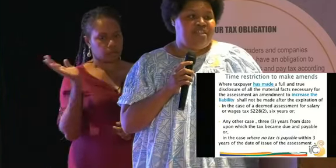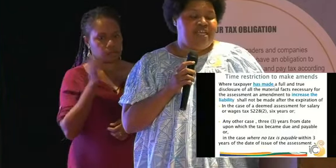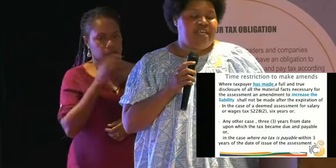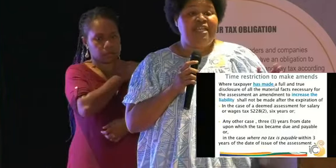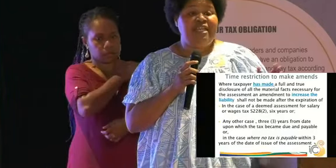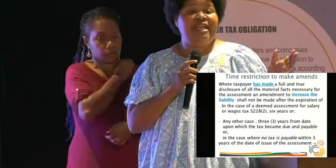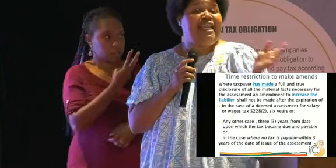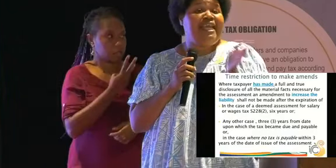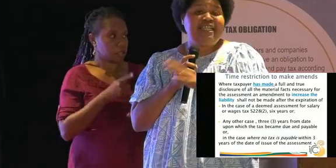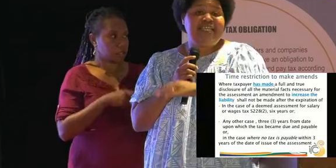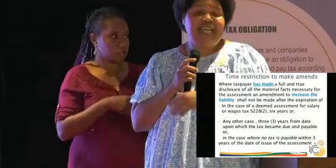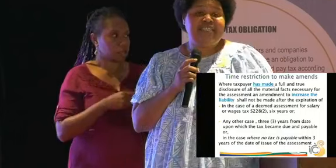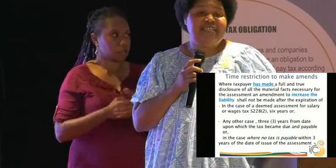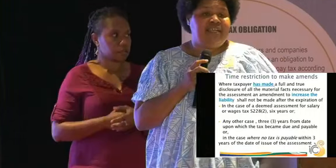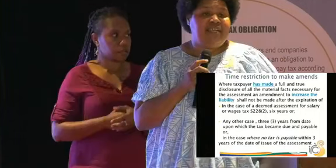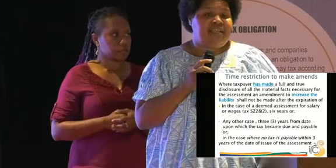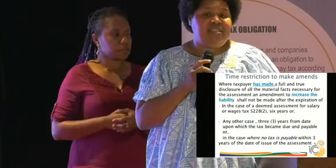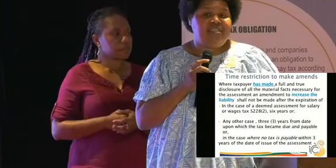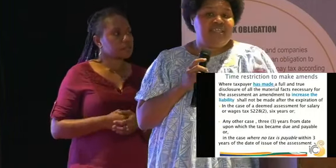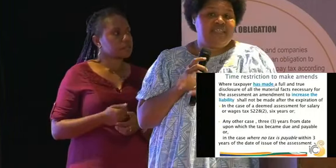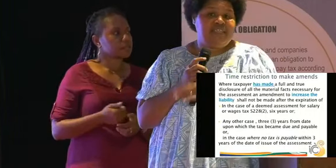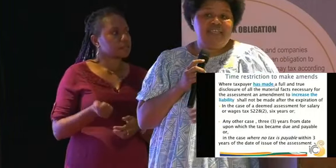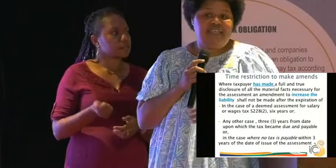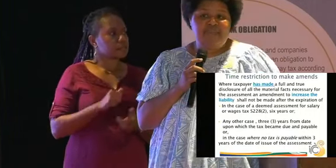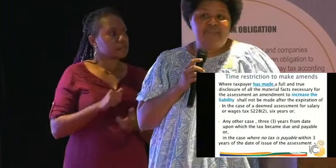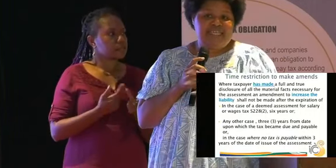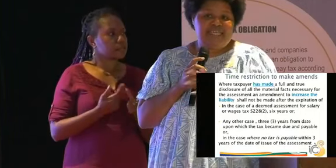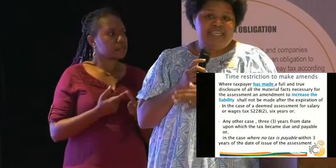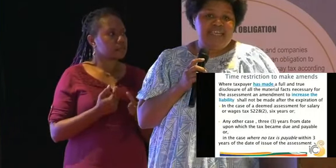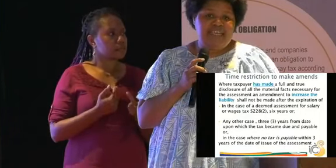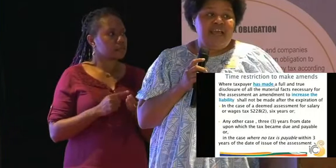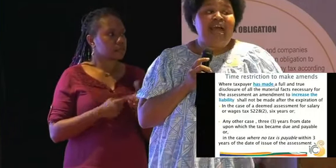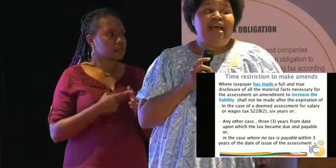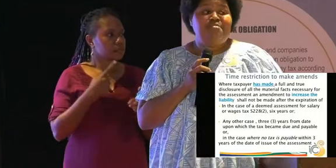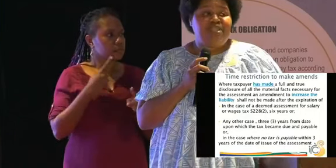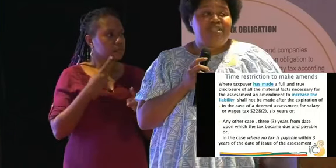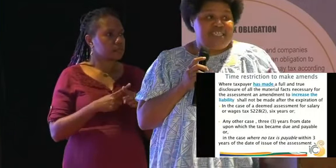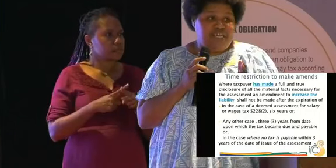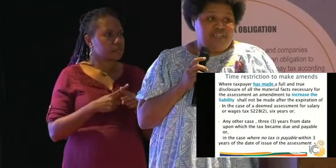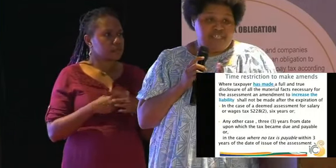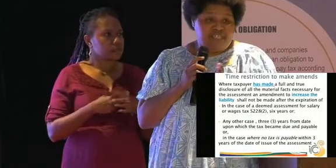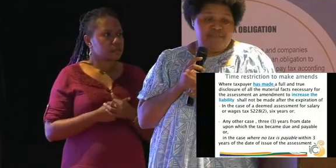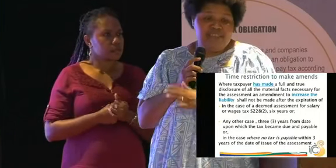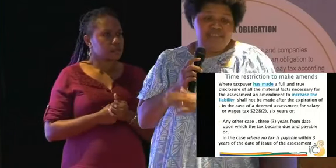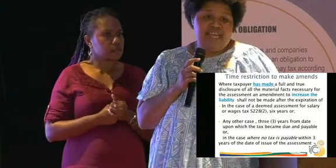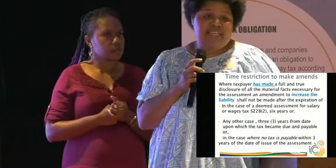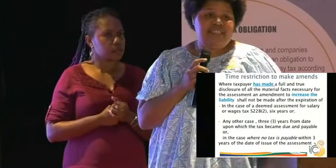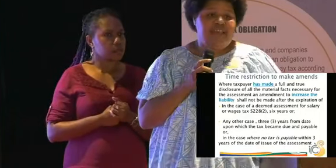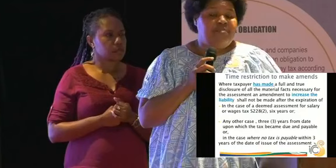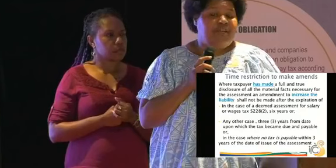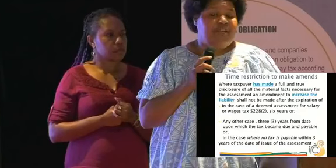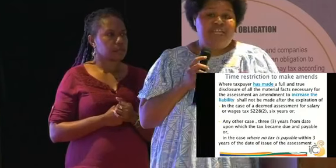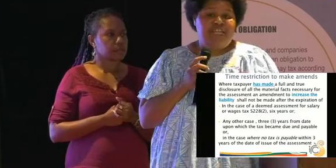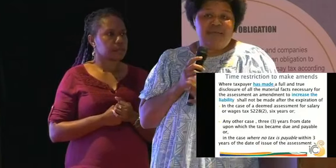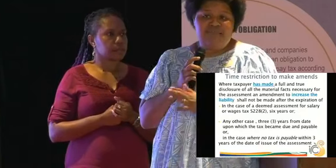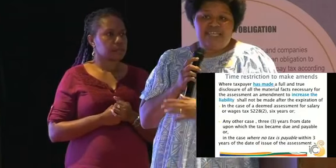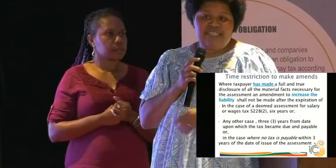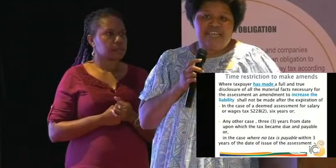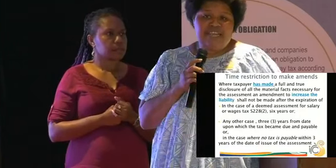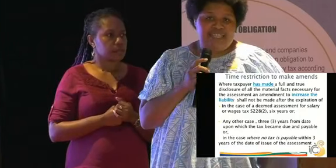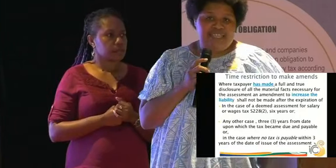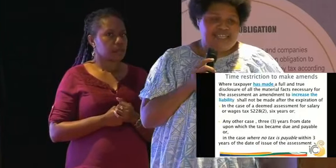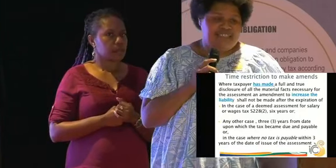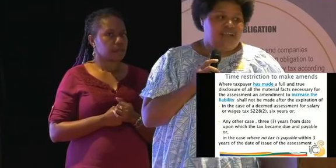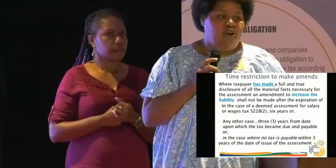salary and wages tax, but it's any other tax, that's GST, PIT, GST, goods and services tax, personal income